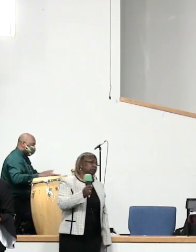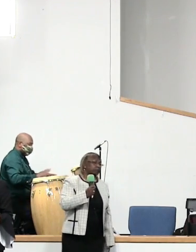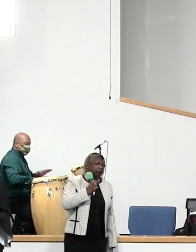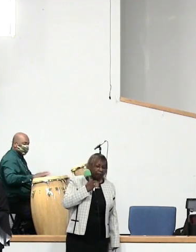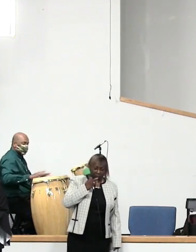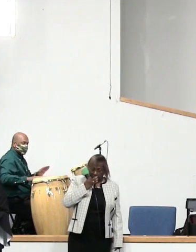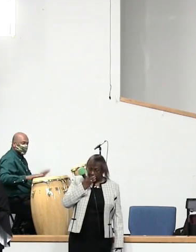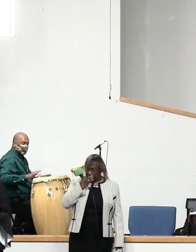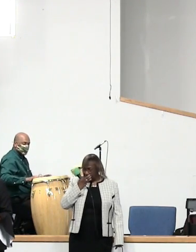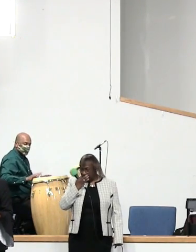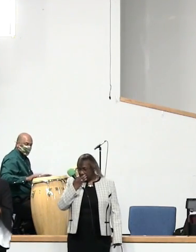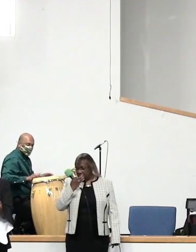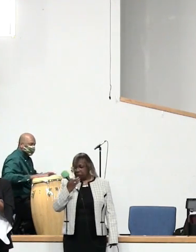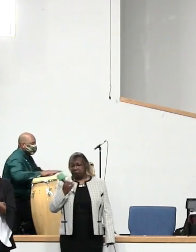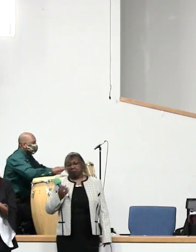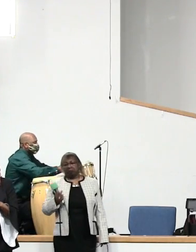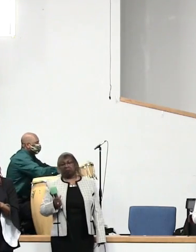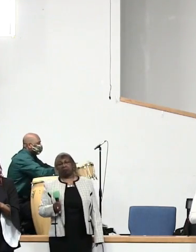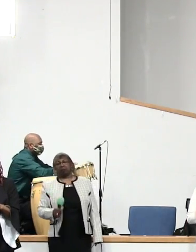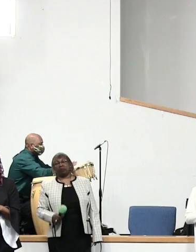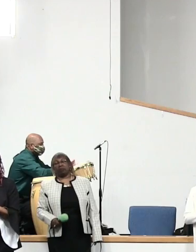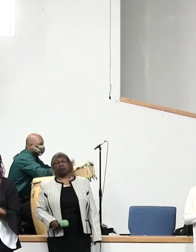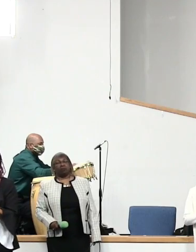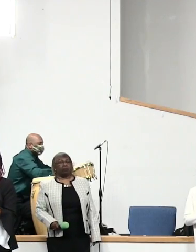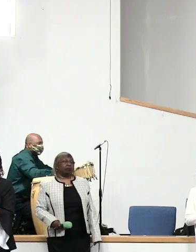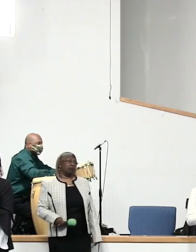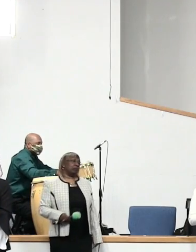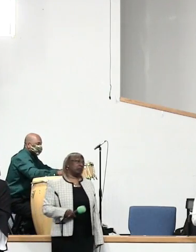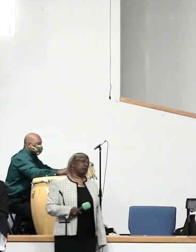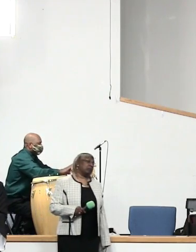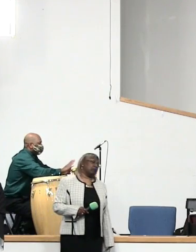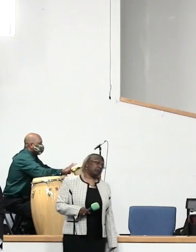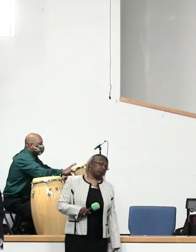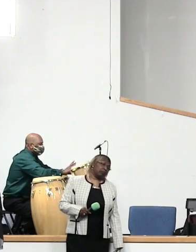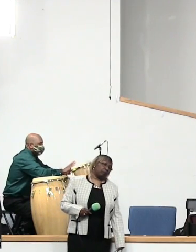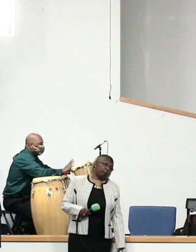You know my name.